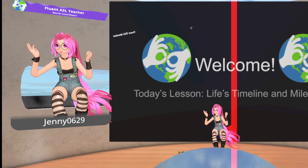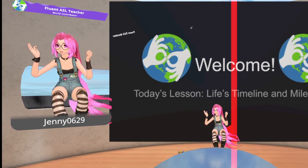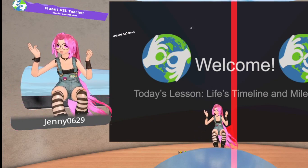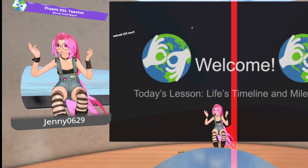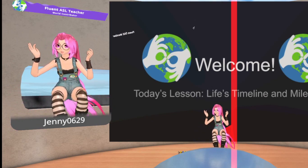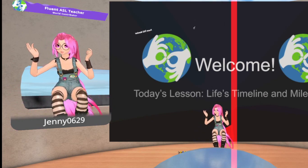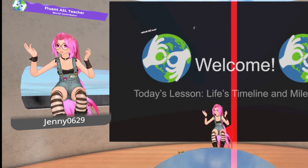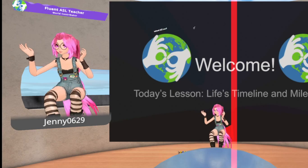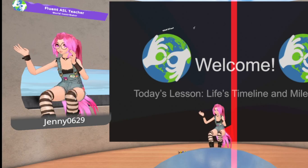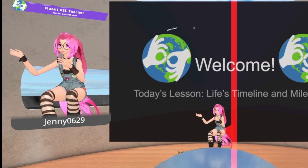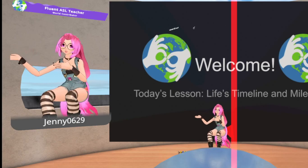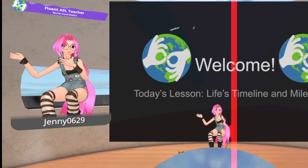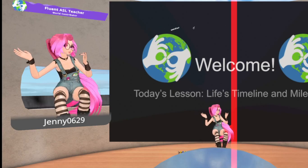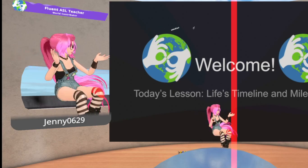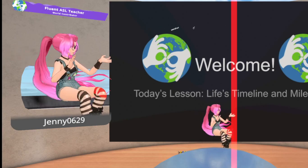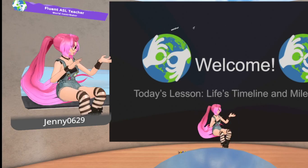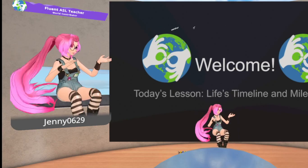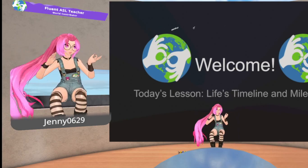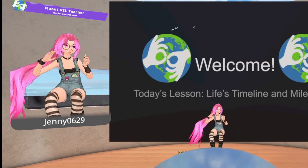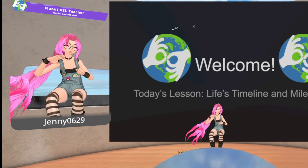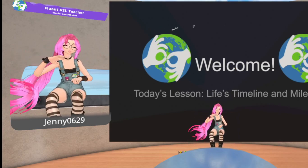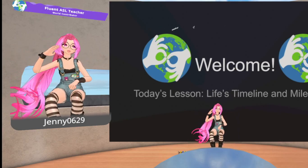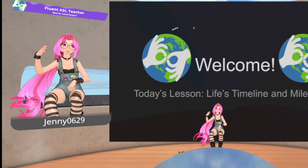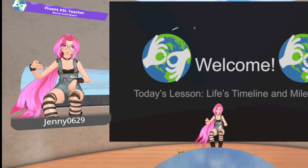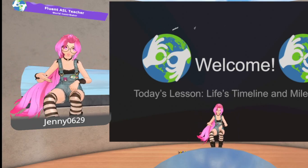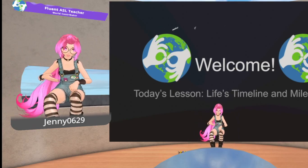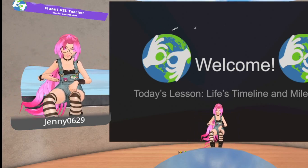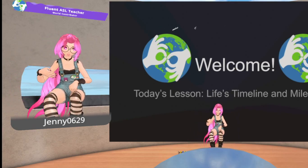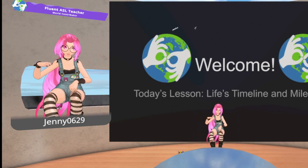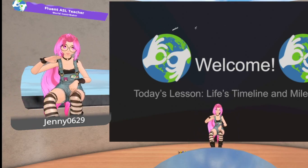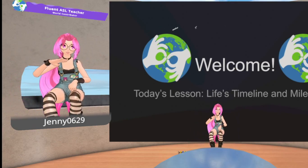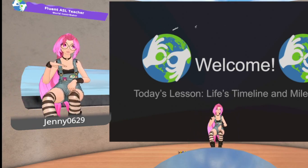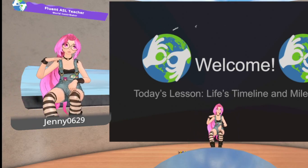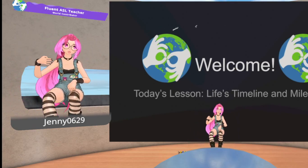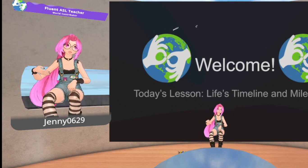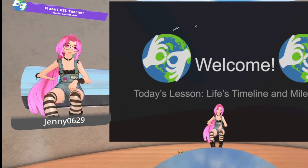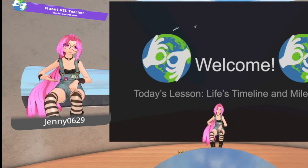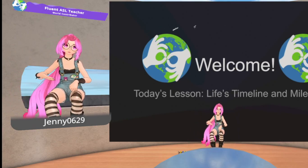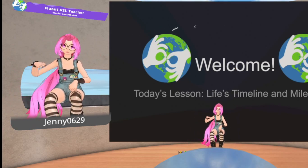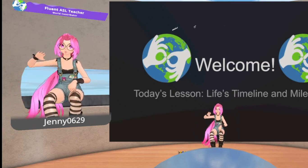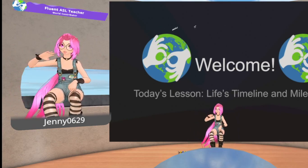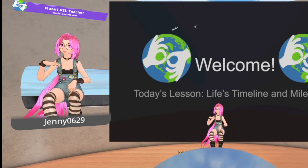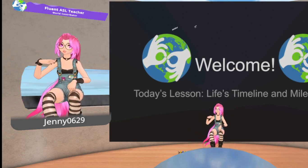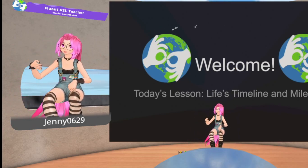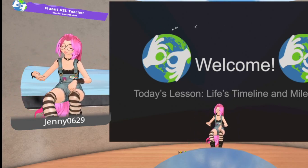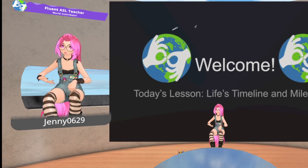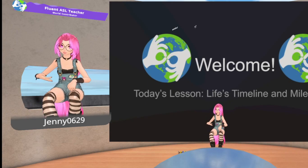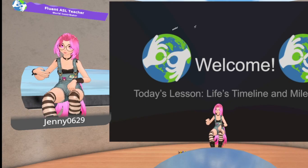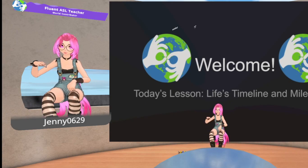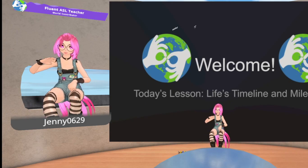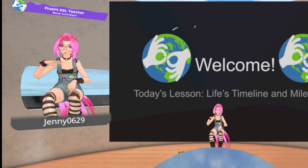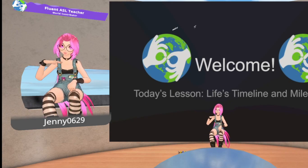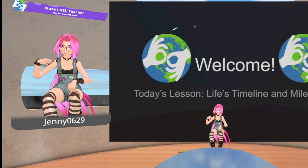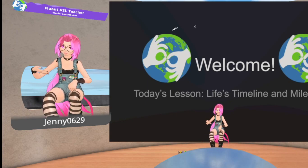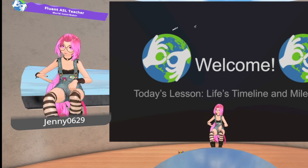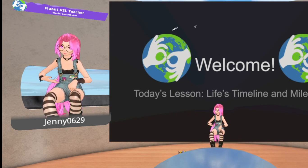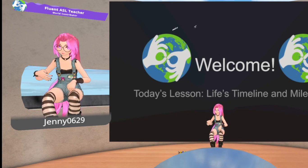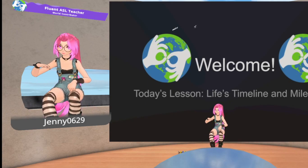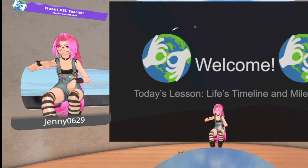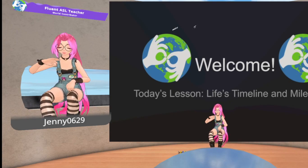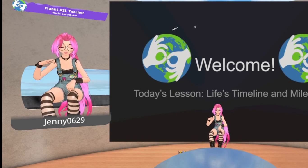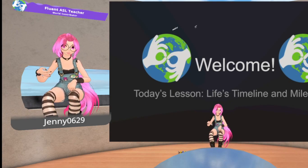Sure. Okay, go ahead and turn to your left and turn to your right and sign welcome. This I sign welcome. Welcome our newcomers